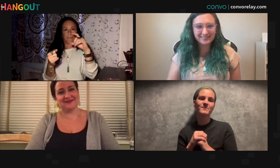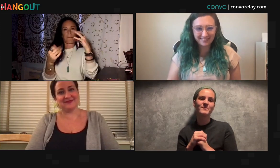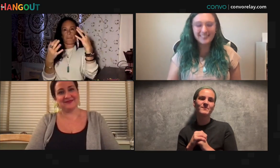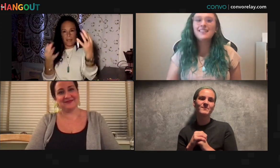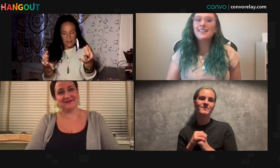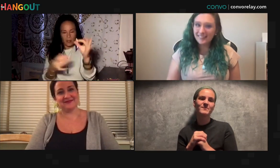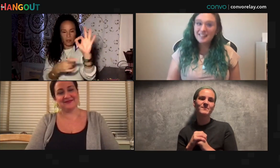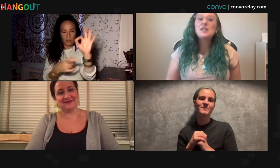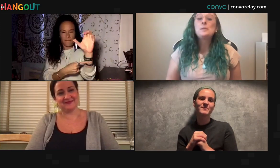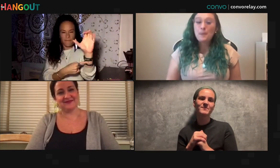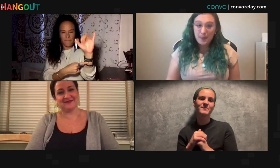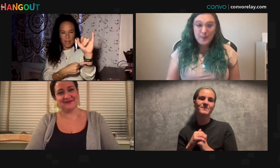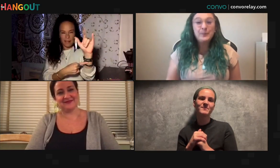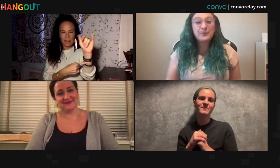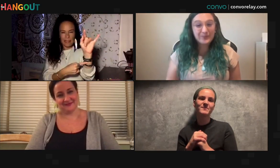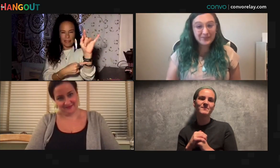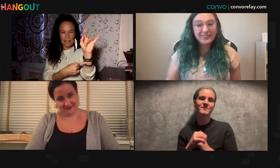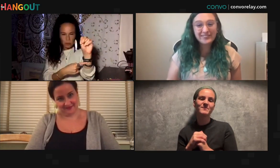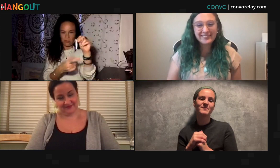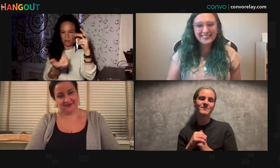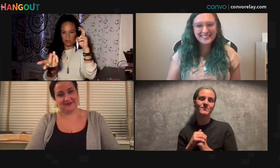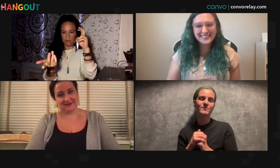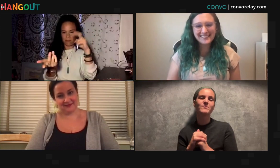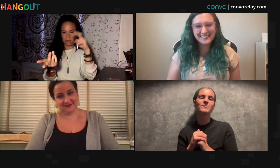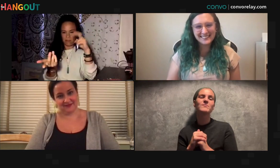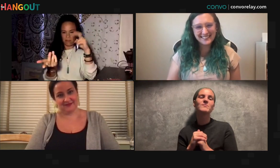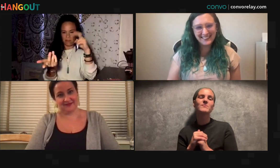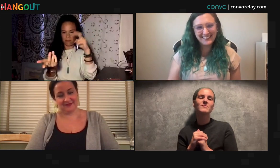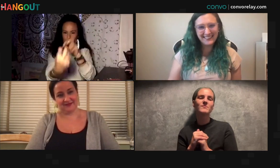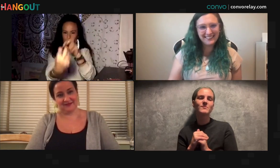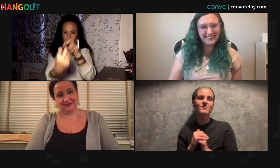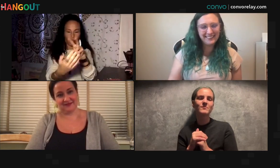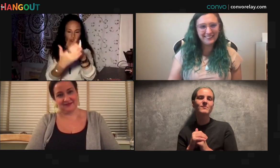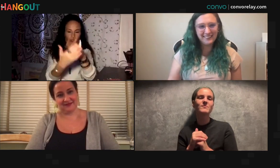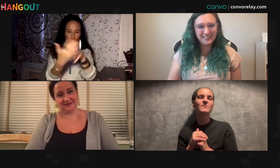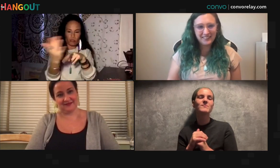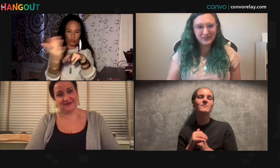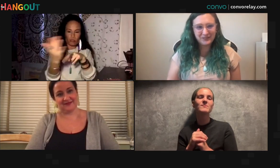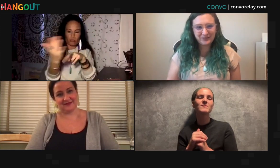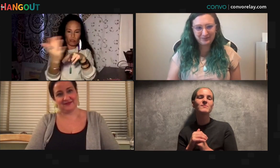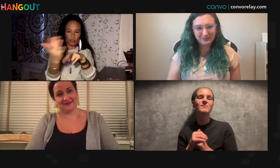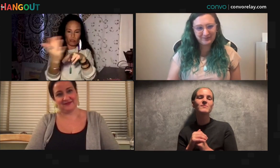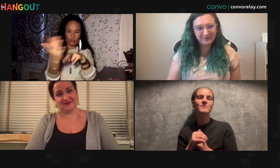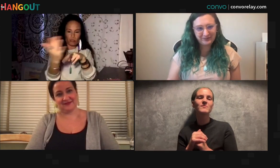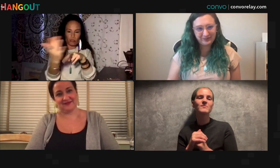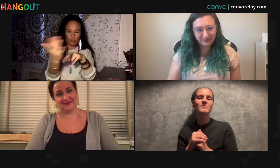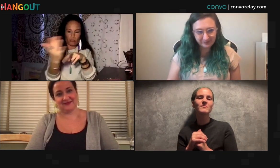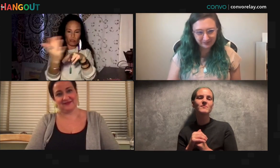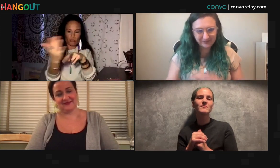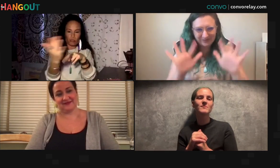meditation. I really enjoy facilitating chakra meditation.